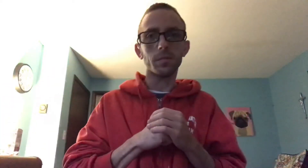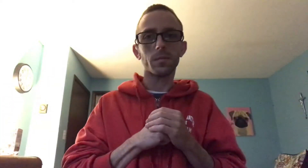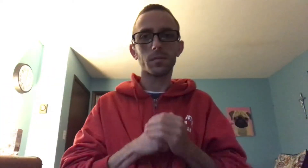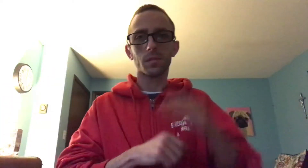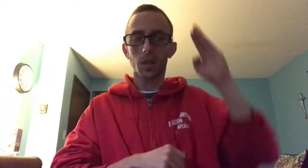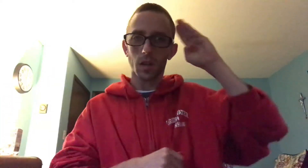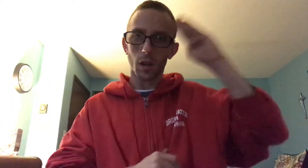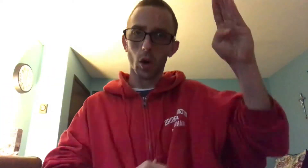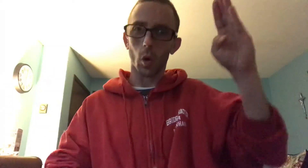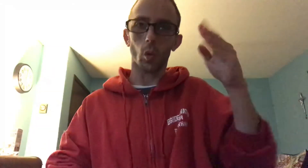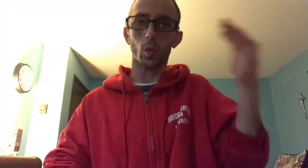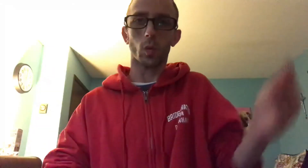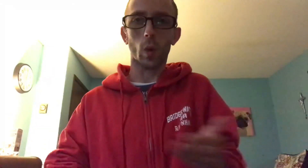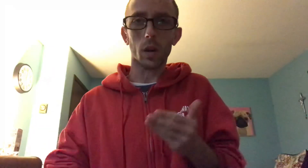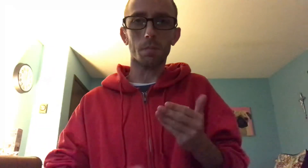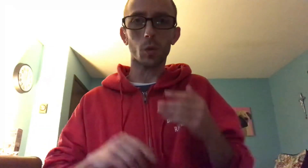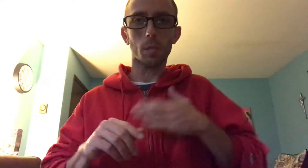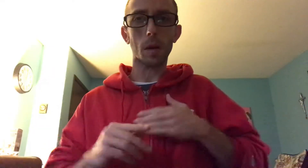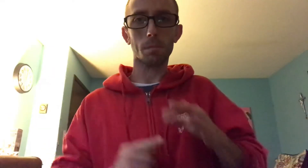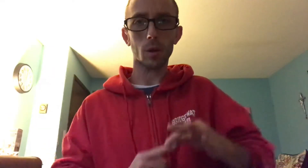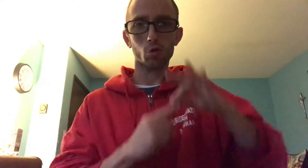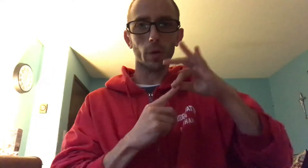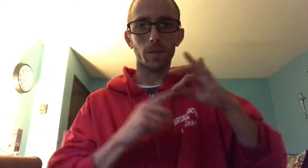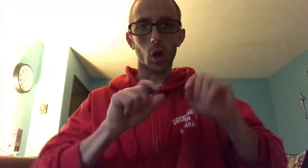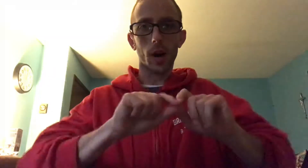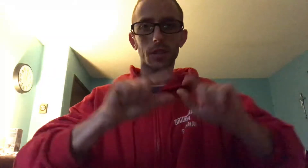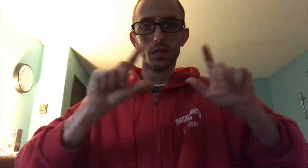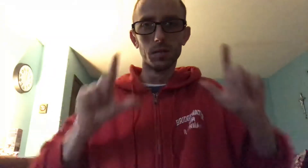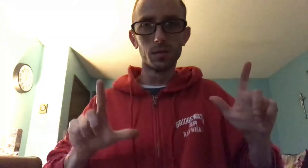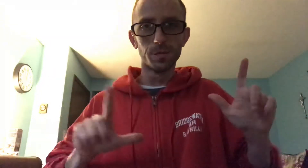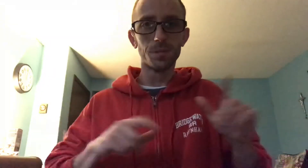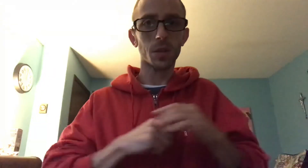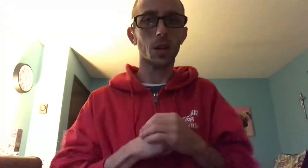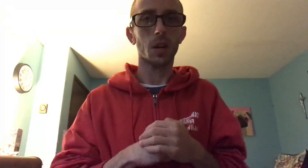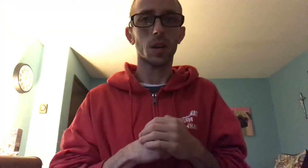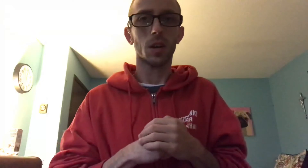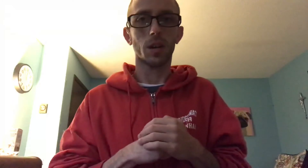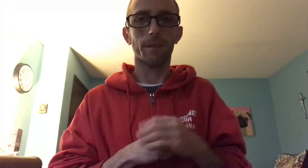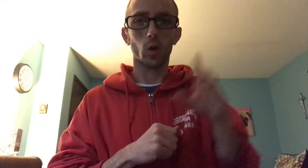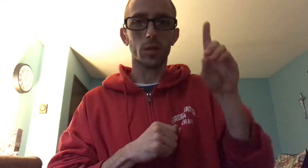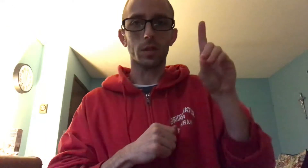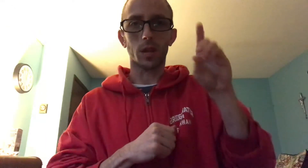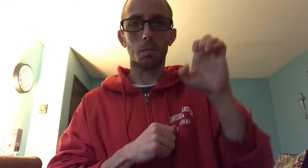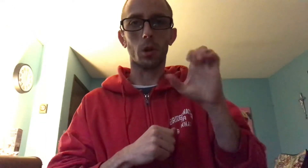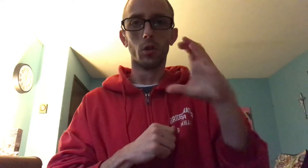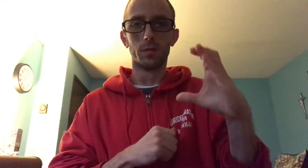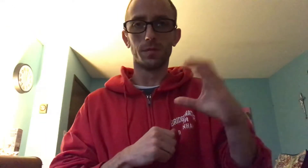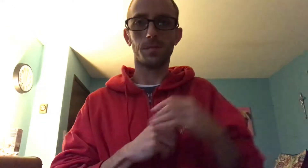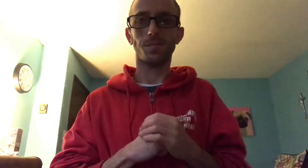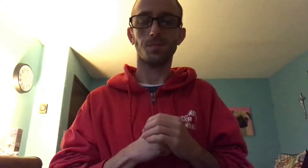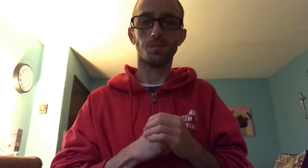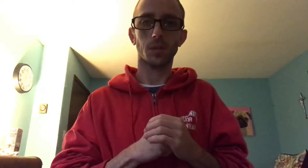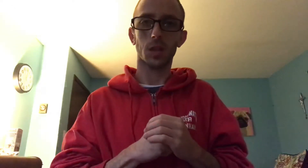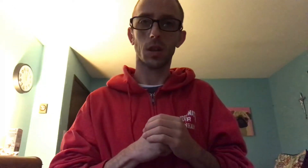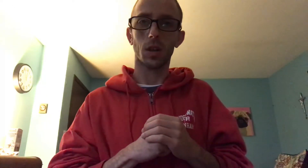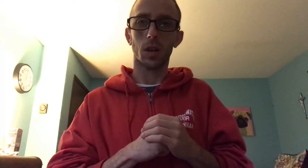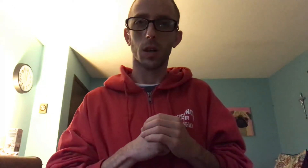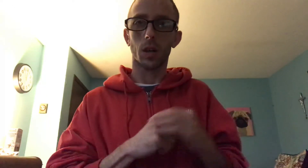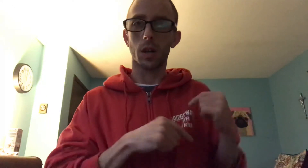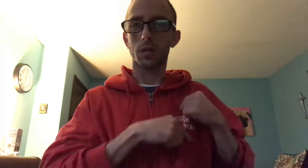Hello, welcome to my special vlog for December. It's